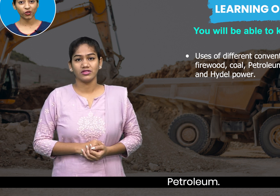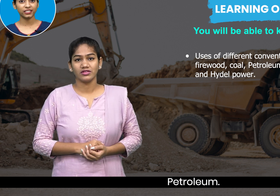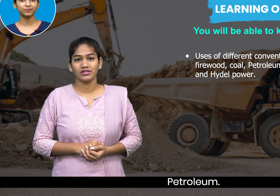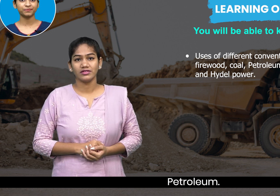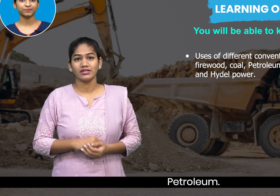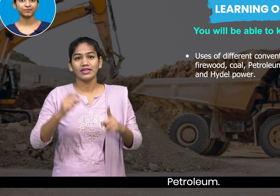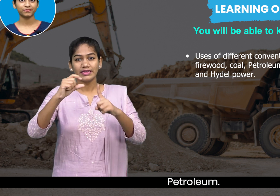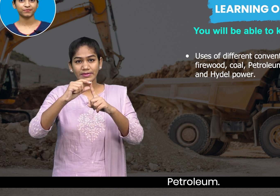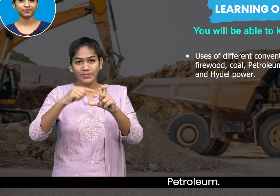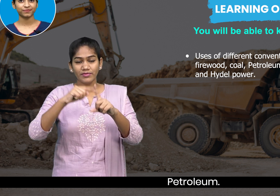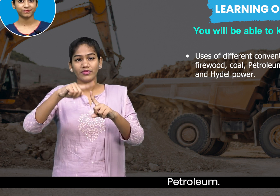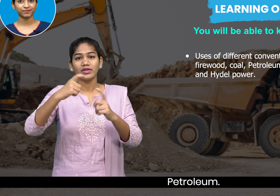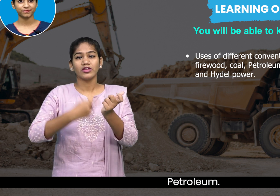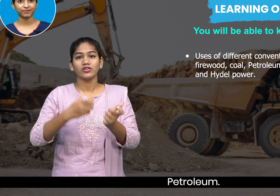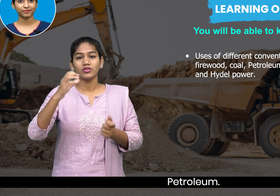petroleum,